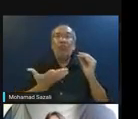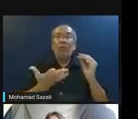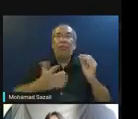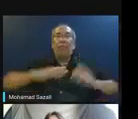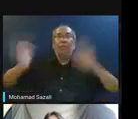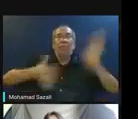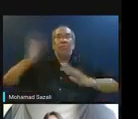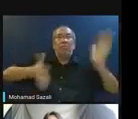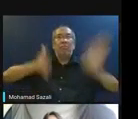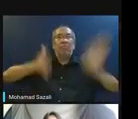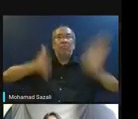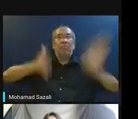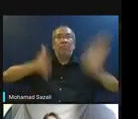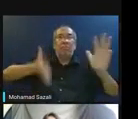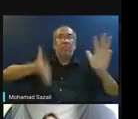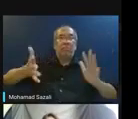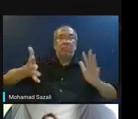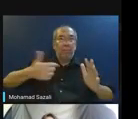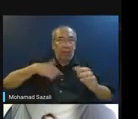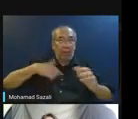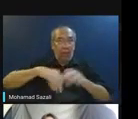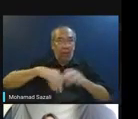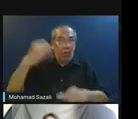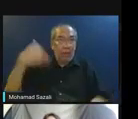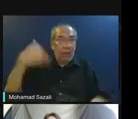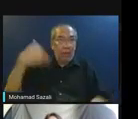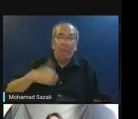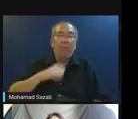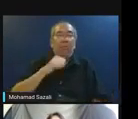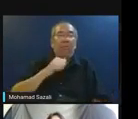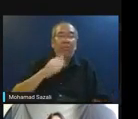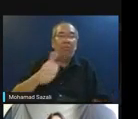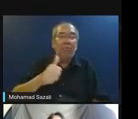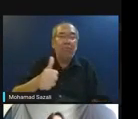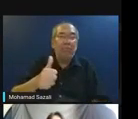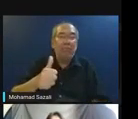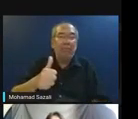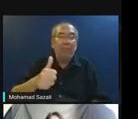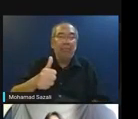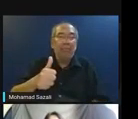tones. So let's say you want to